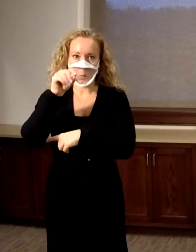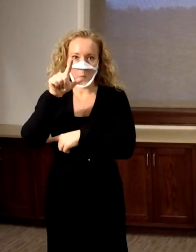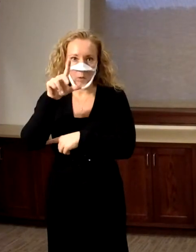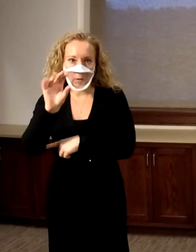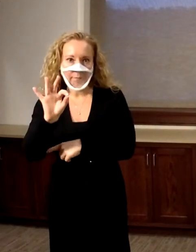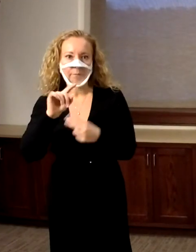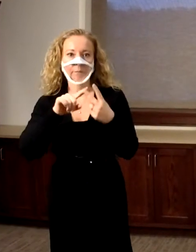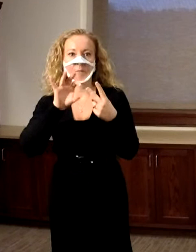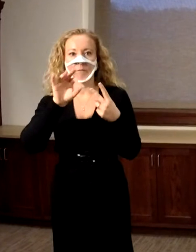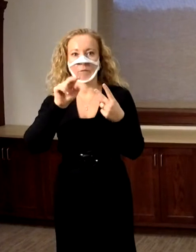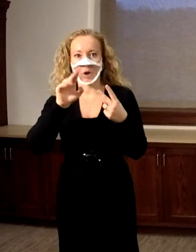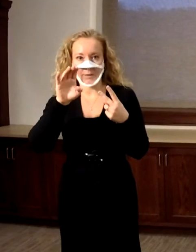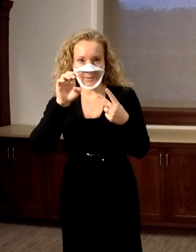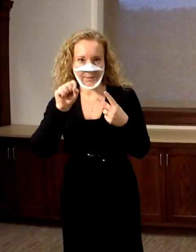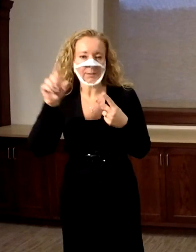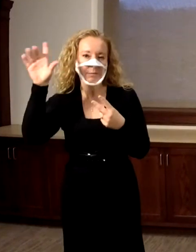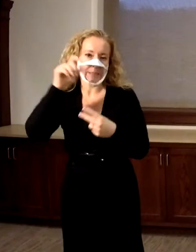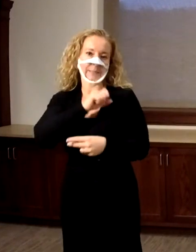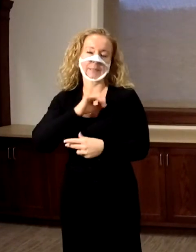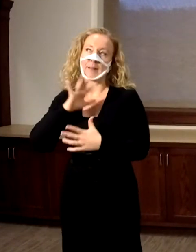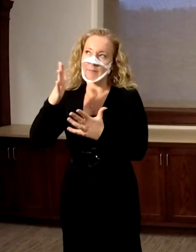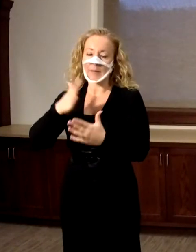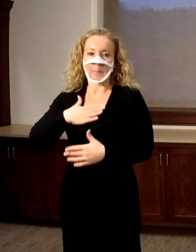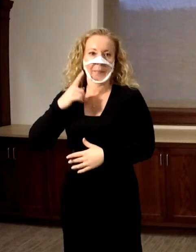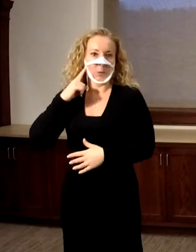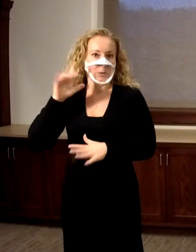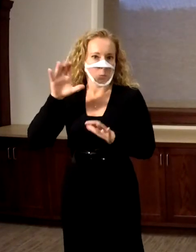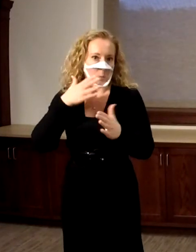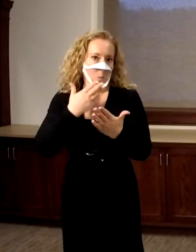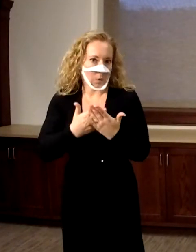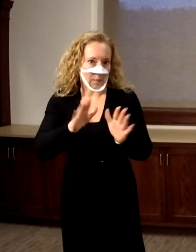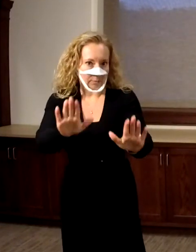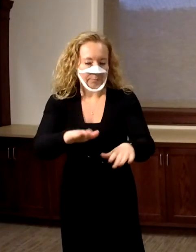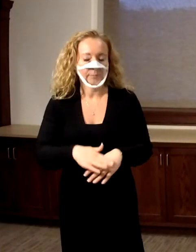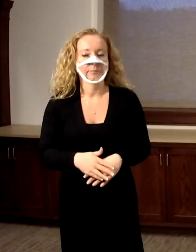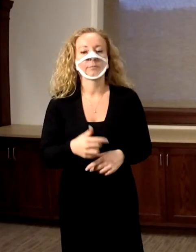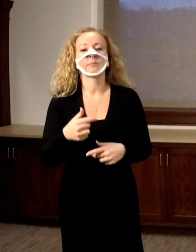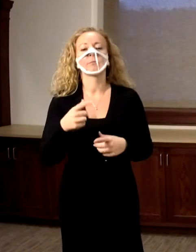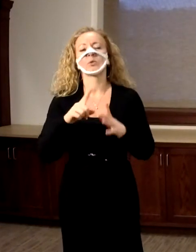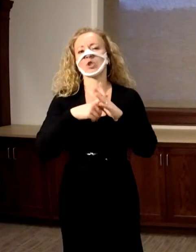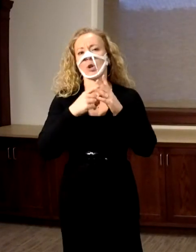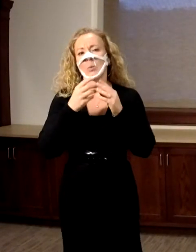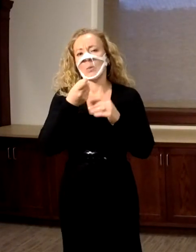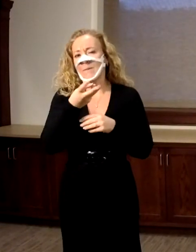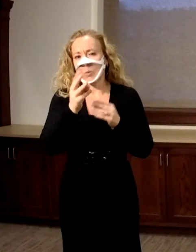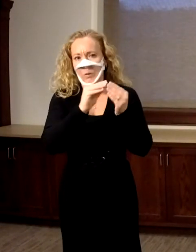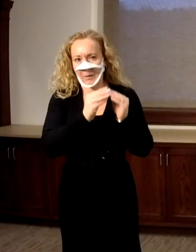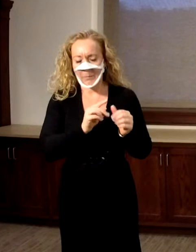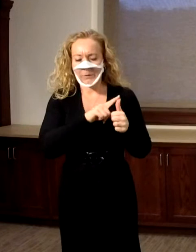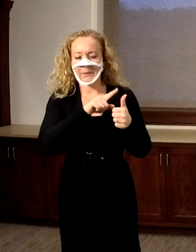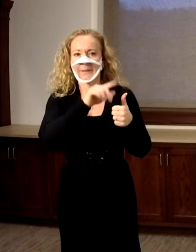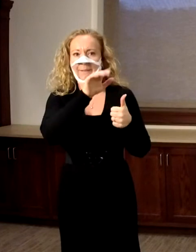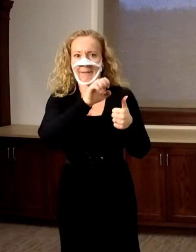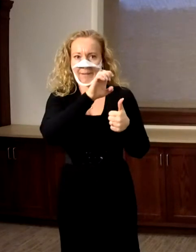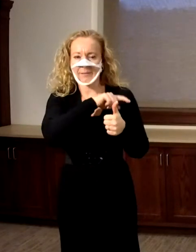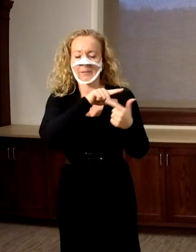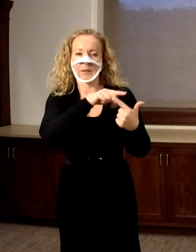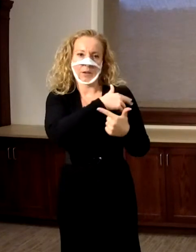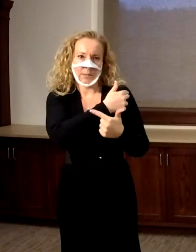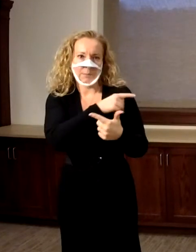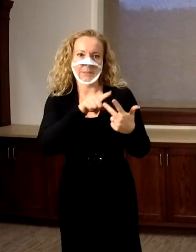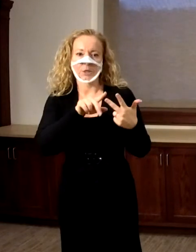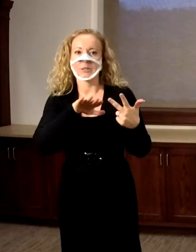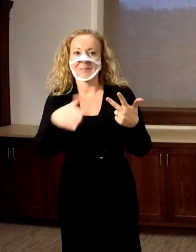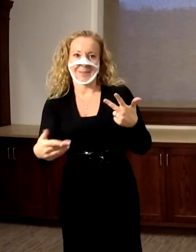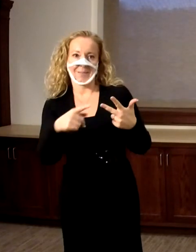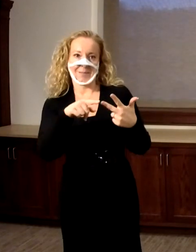staff. I'm glad that he is doing well. So let me start with just a few numbers: cases, hospitalizations, and deaths here